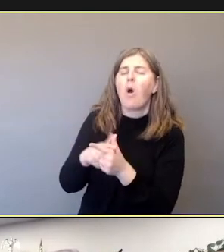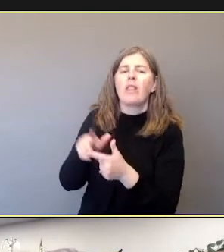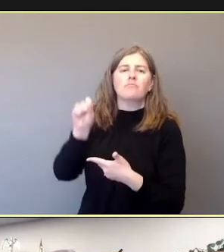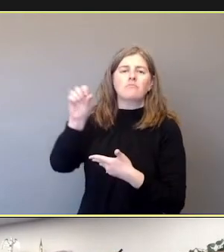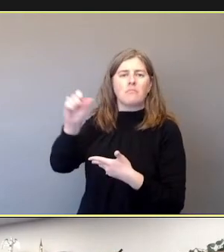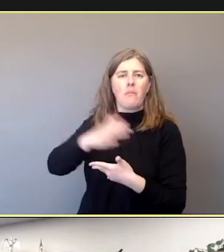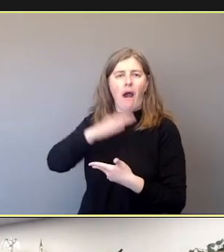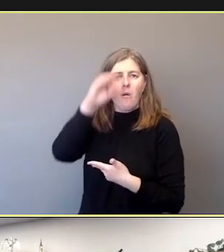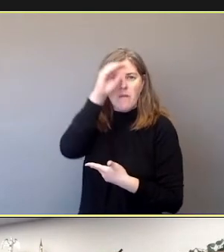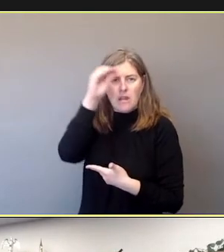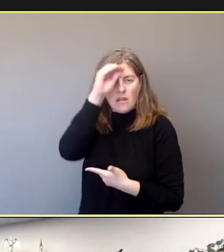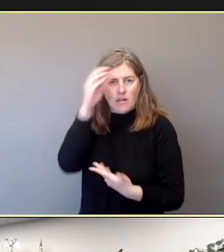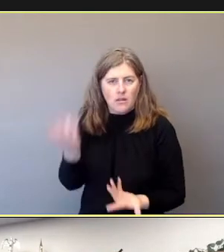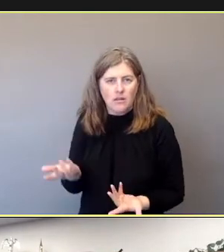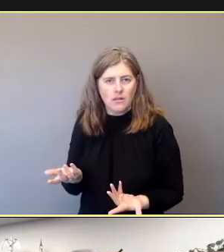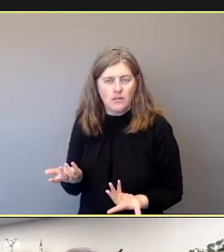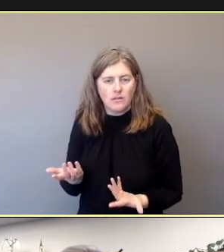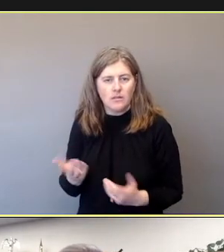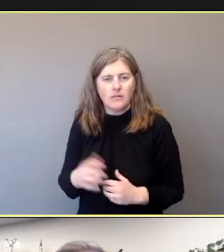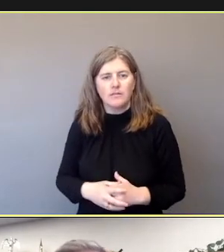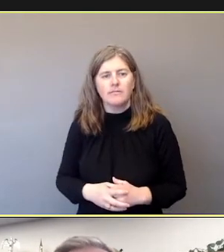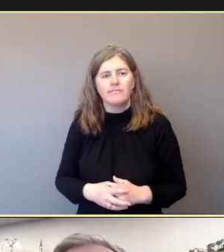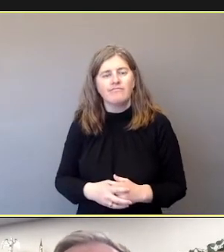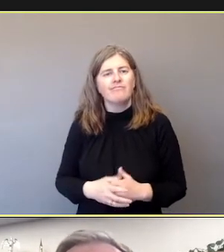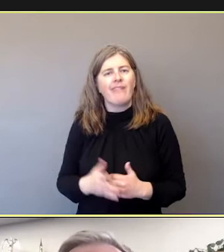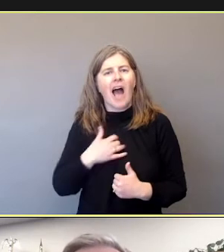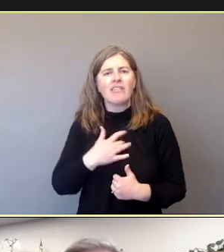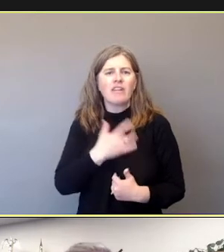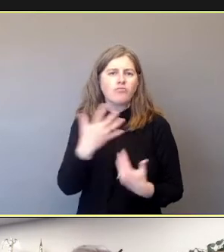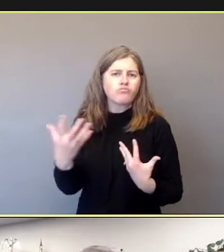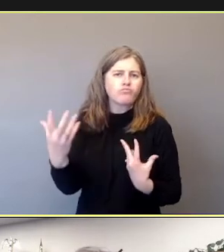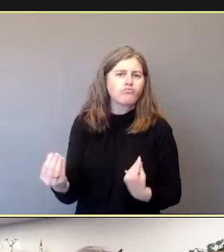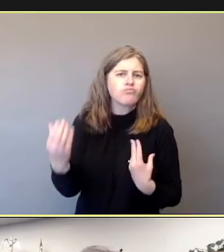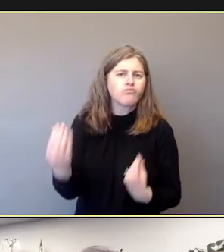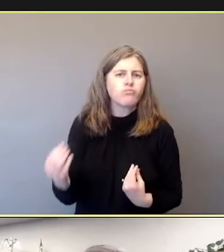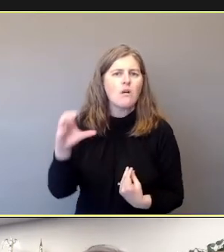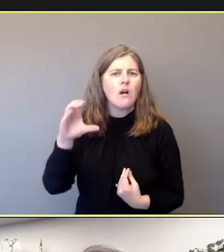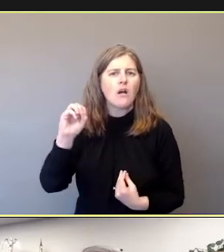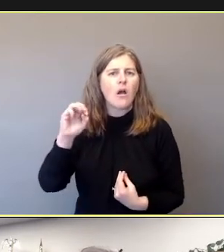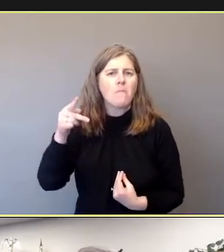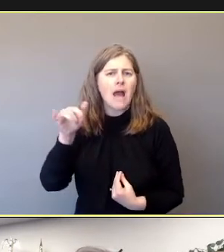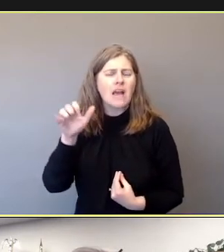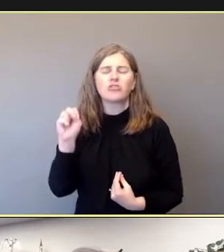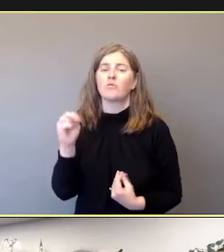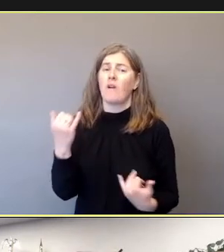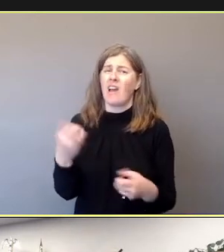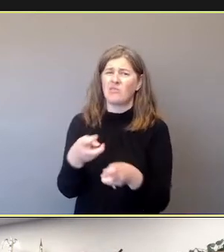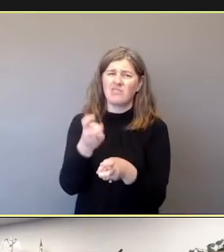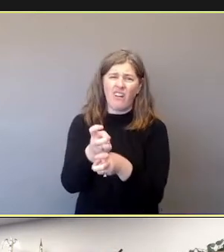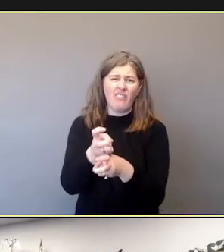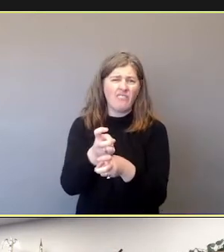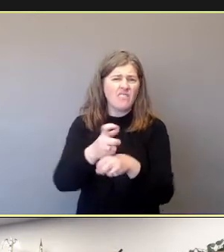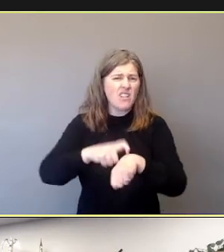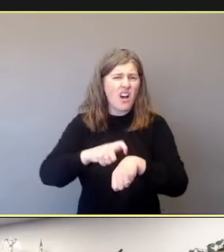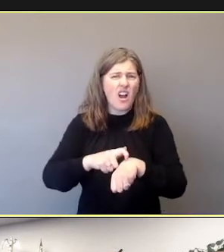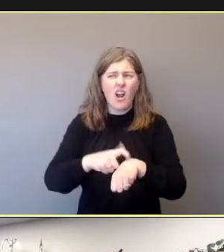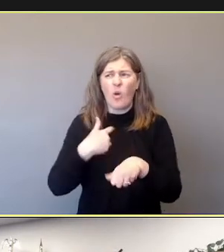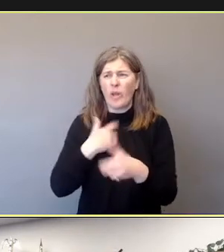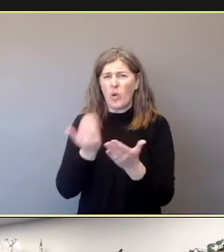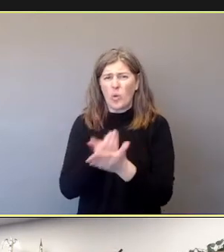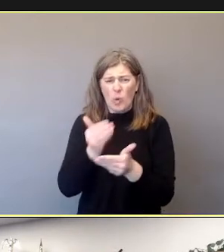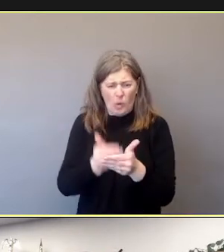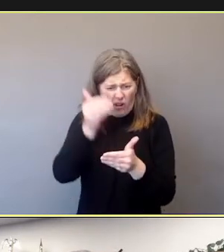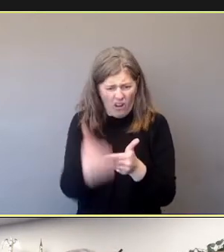of view. You know, having compassion, this is a tough time for the state. We're going through a whole new phase of